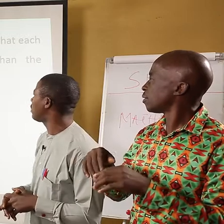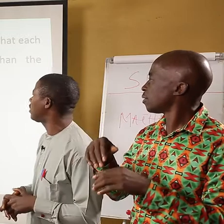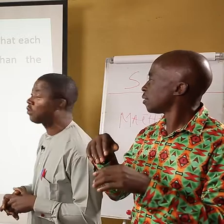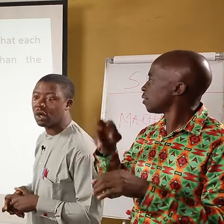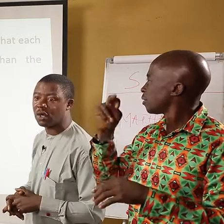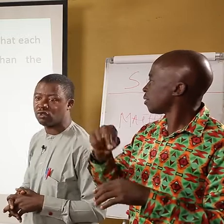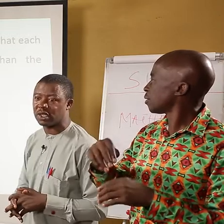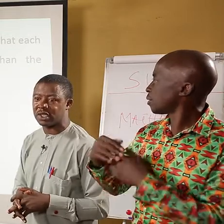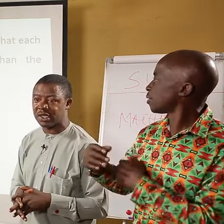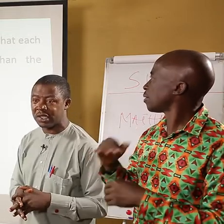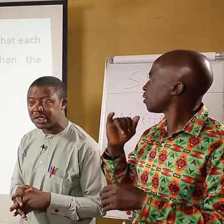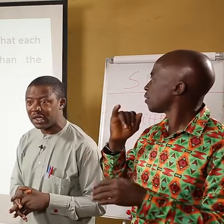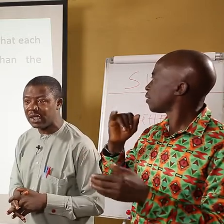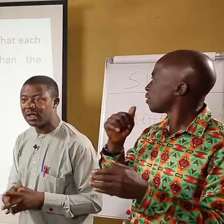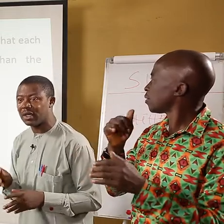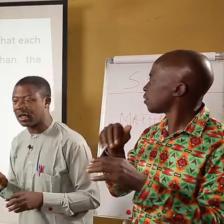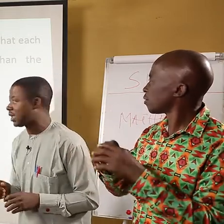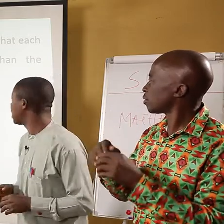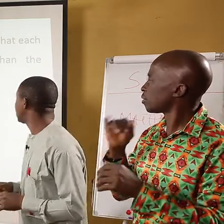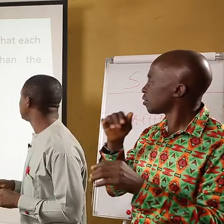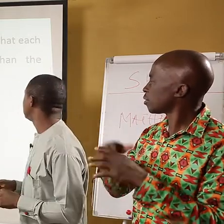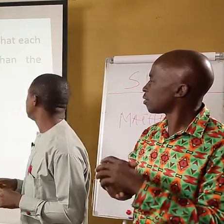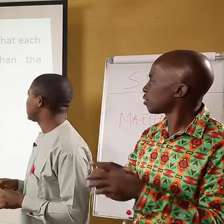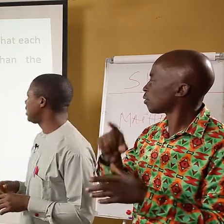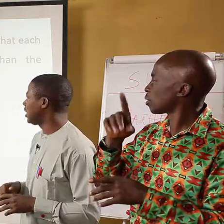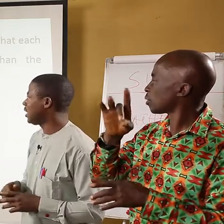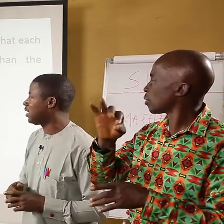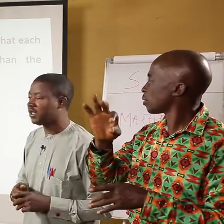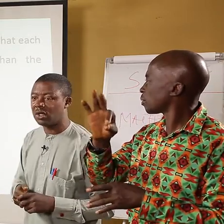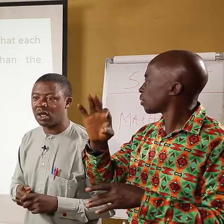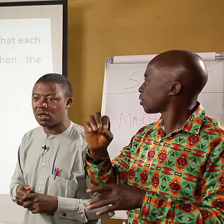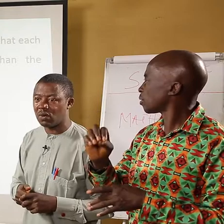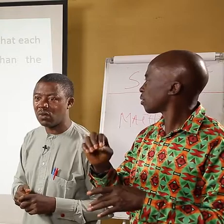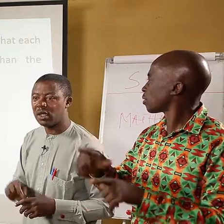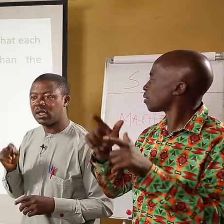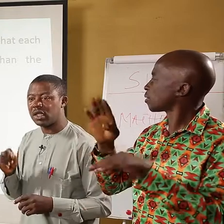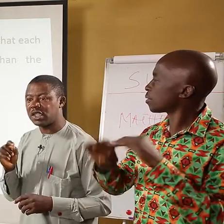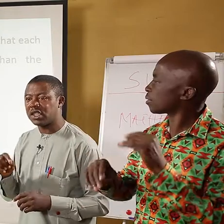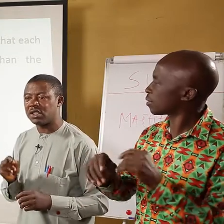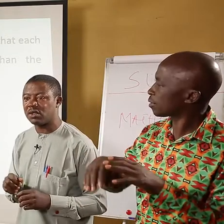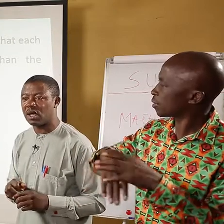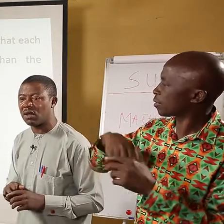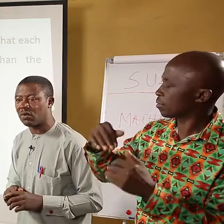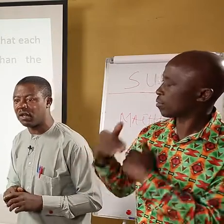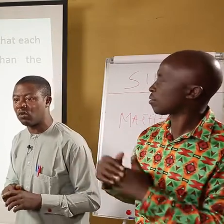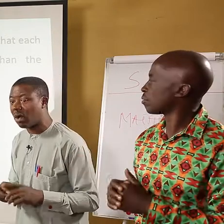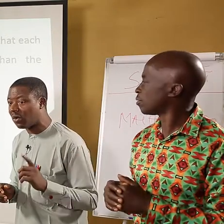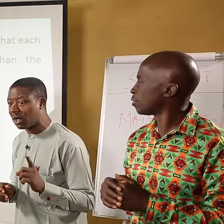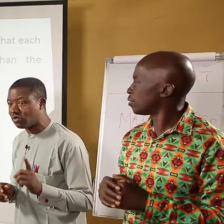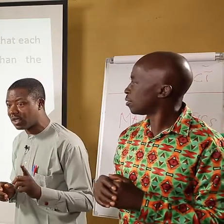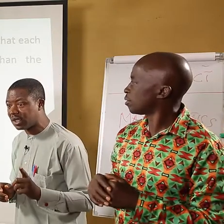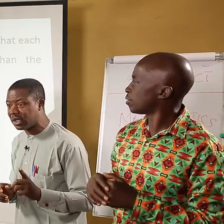interior angle is 120 degrees greater than the exterior angle. Each interior angle